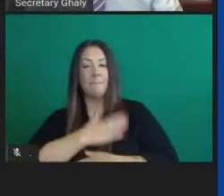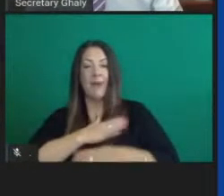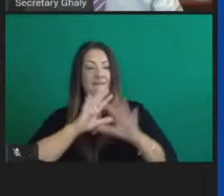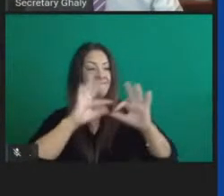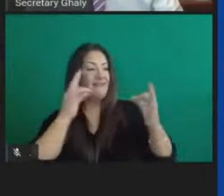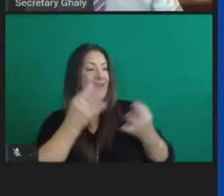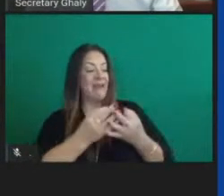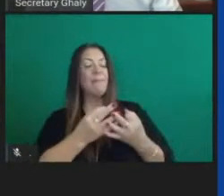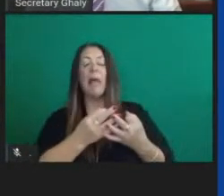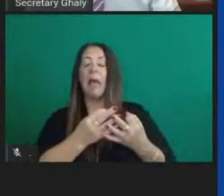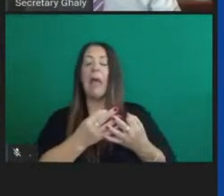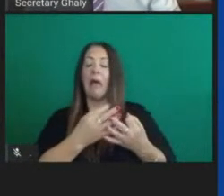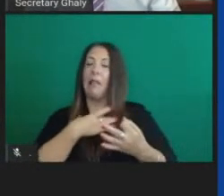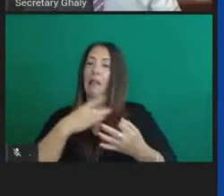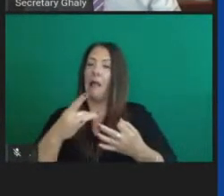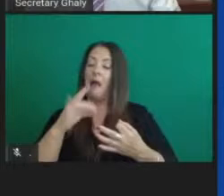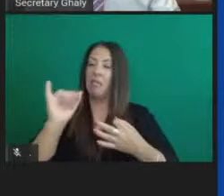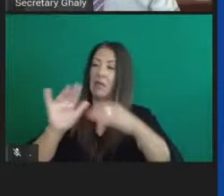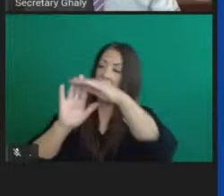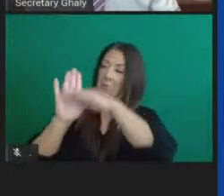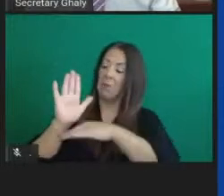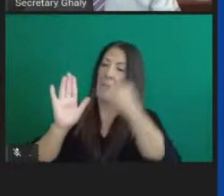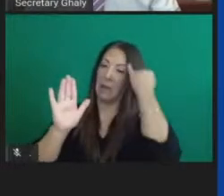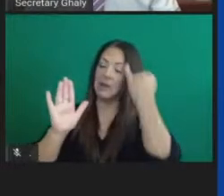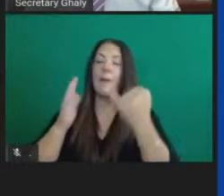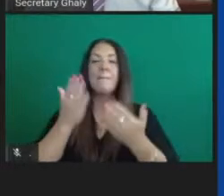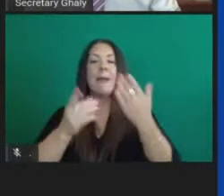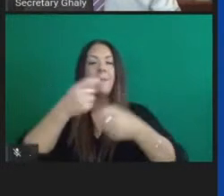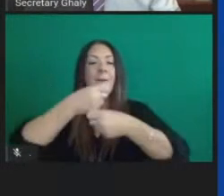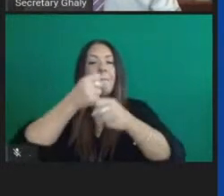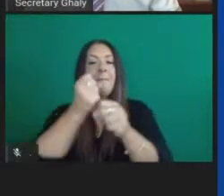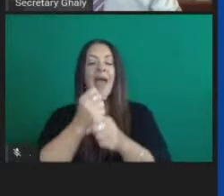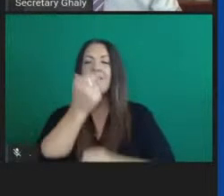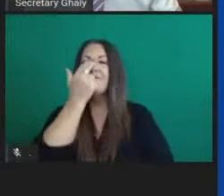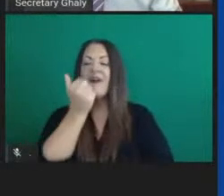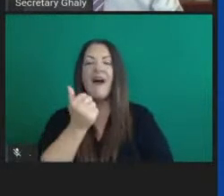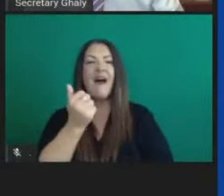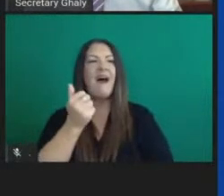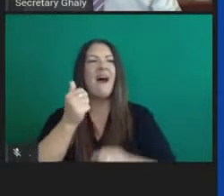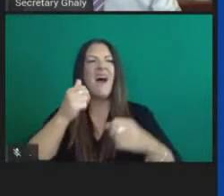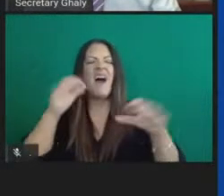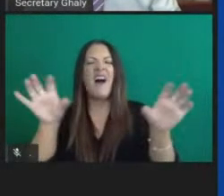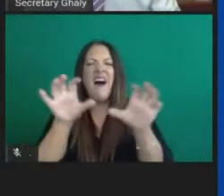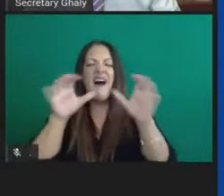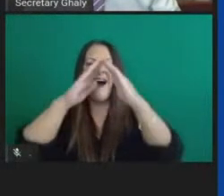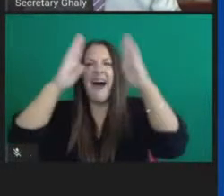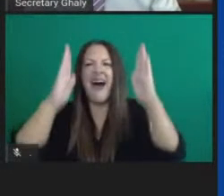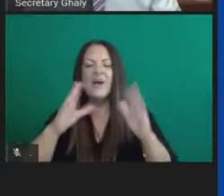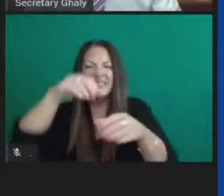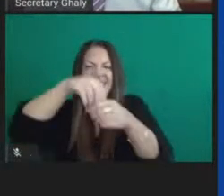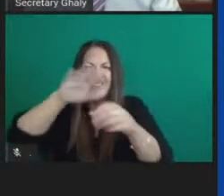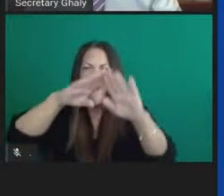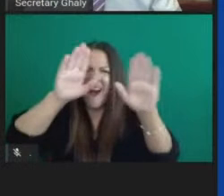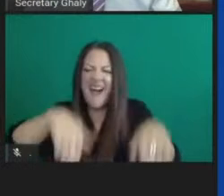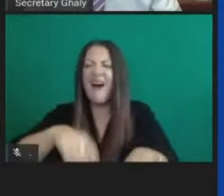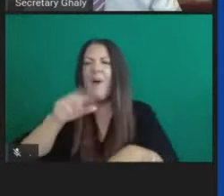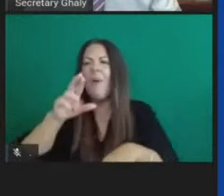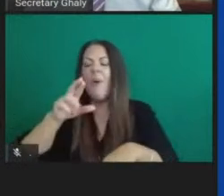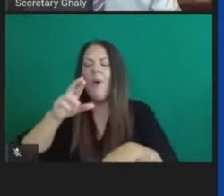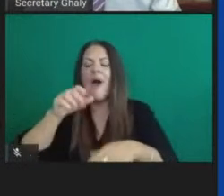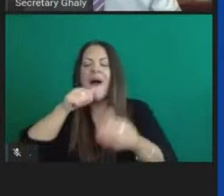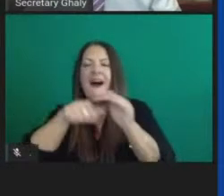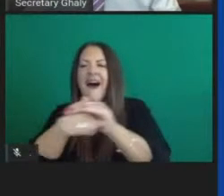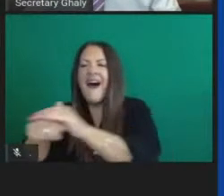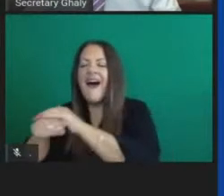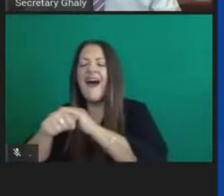considering some of these already. Creating a haunted house or a candy hunt, having a scary movie night, painting faces